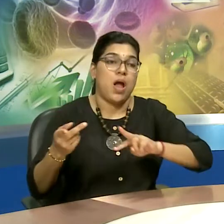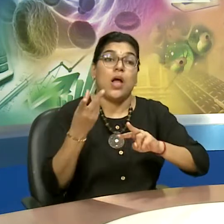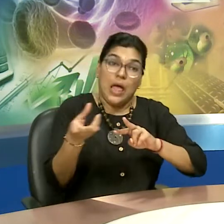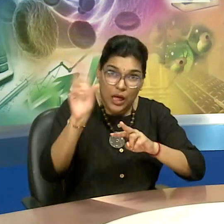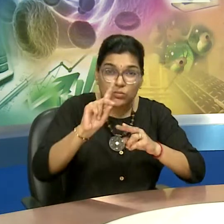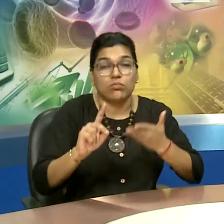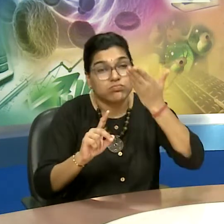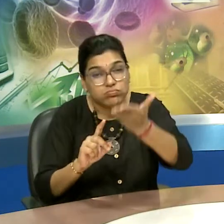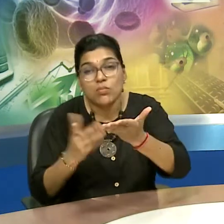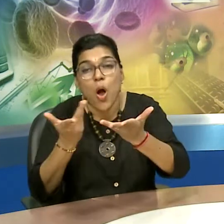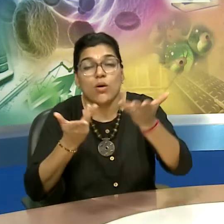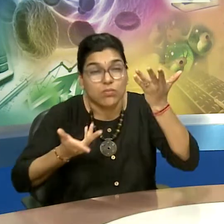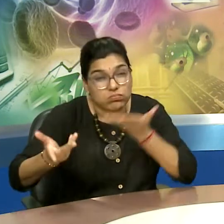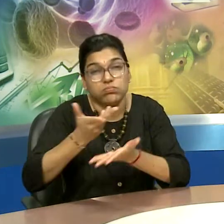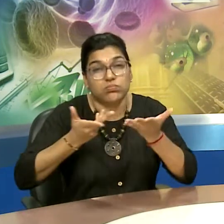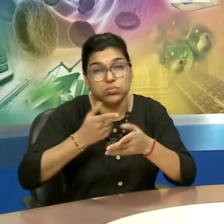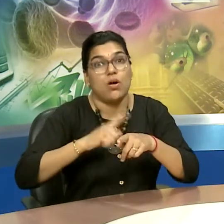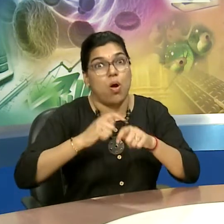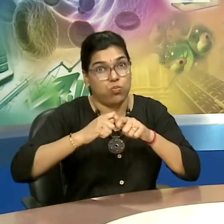hence Indian